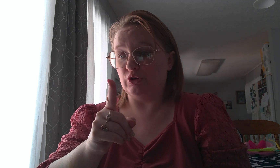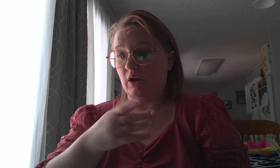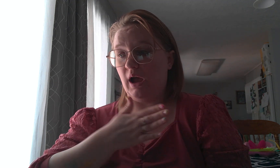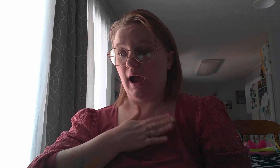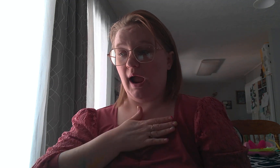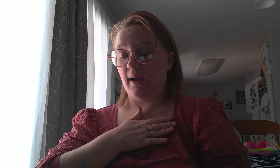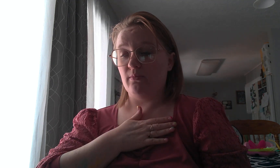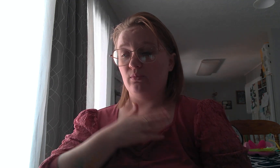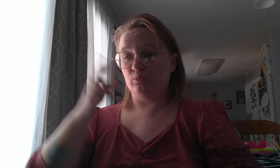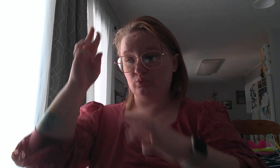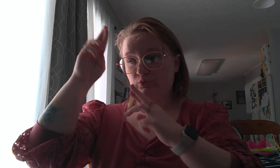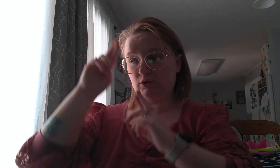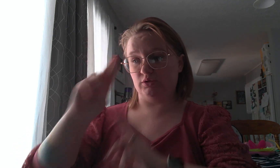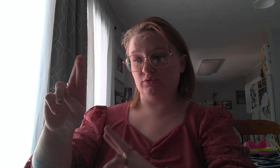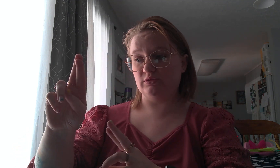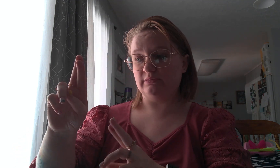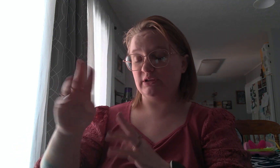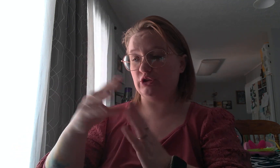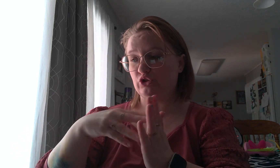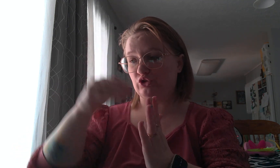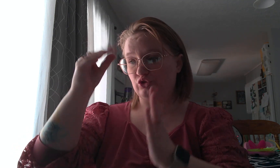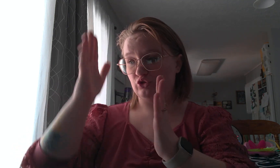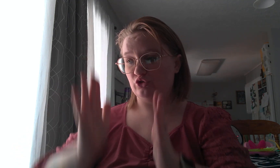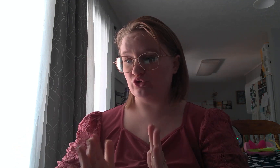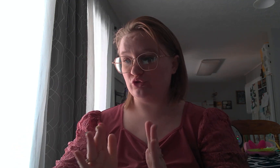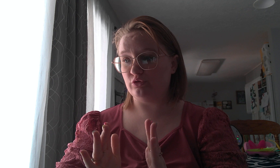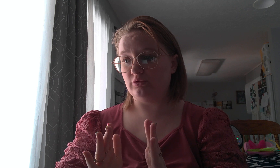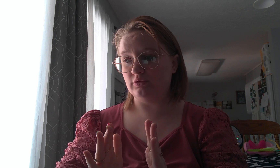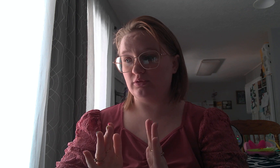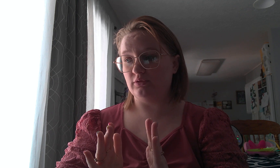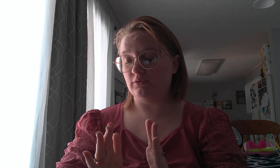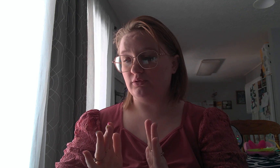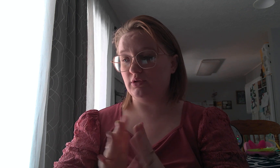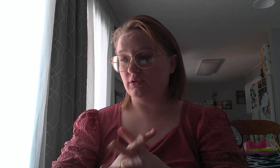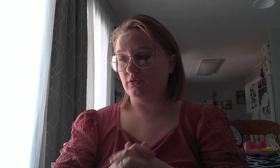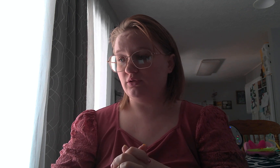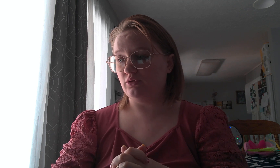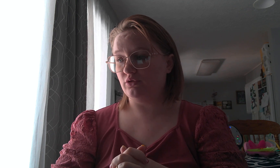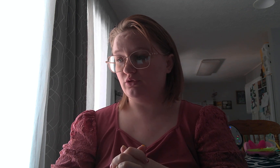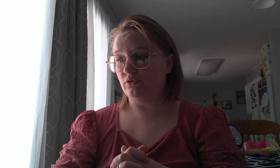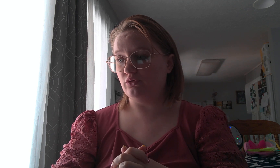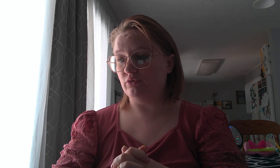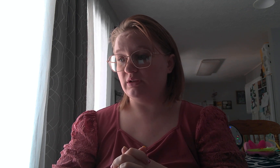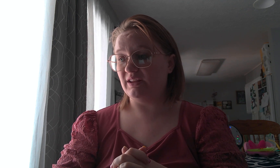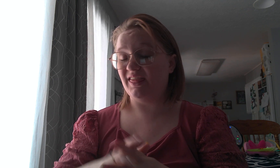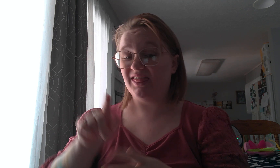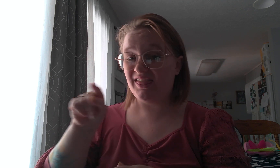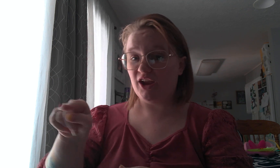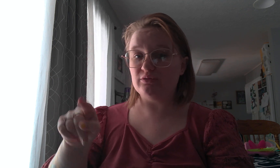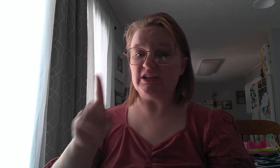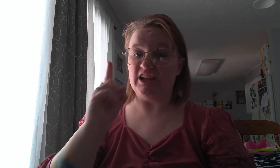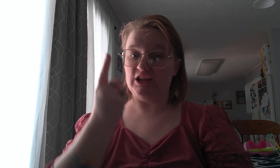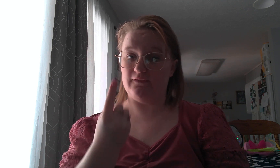How will I show respect to the students